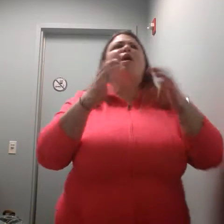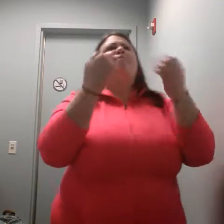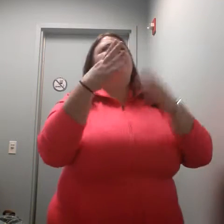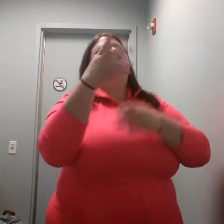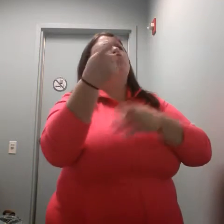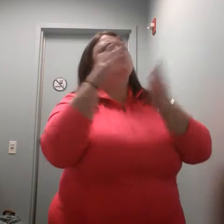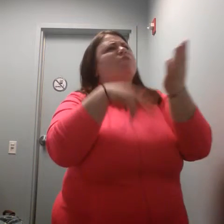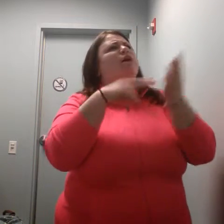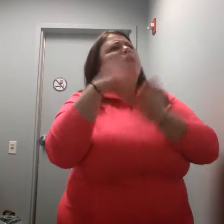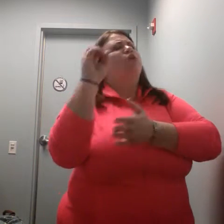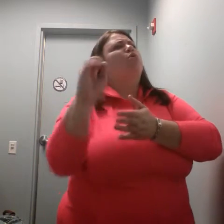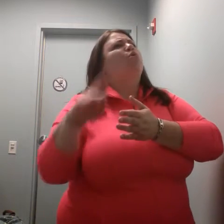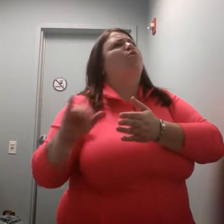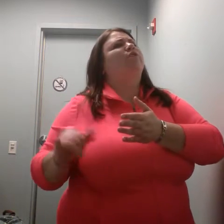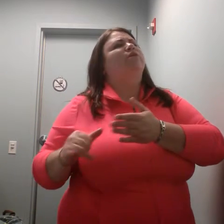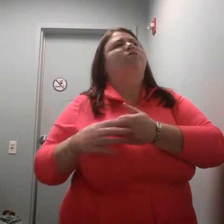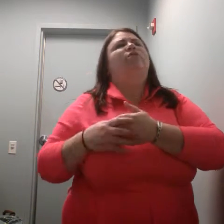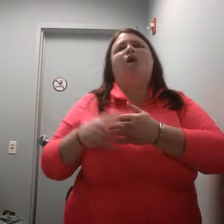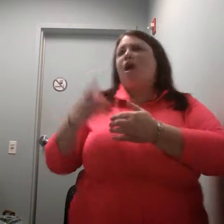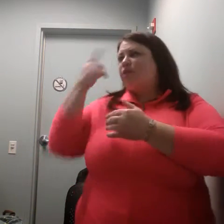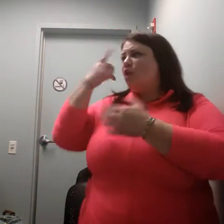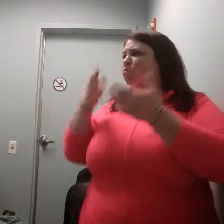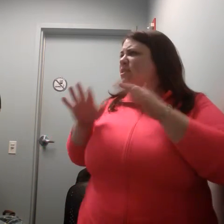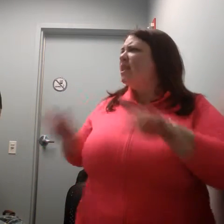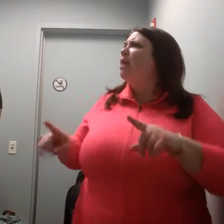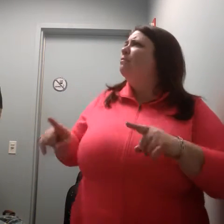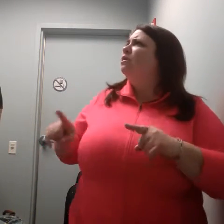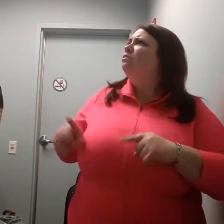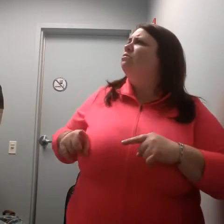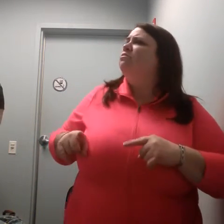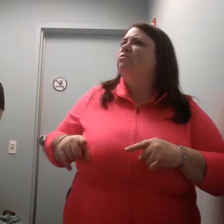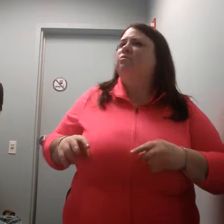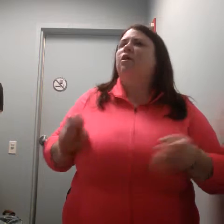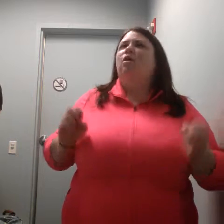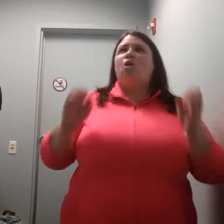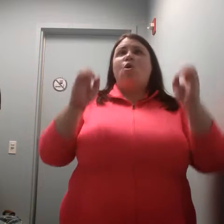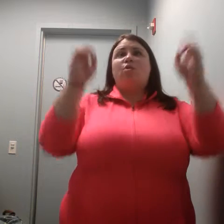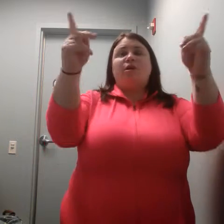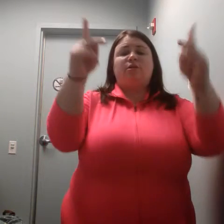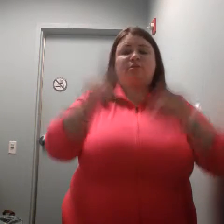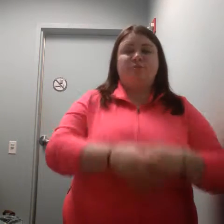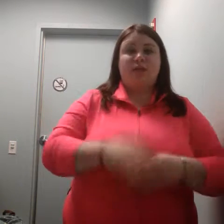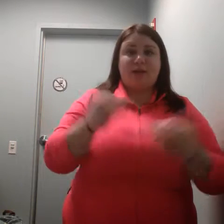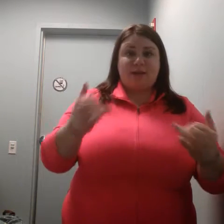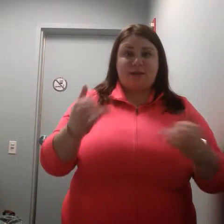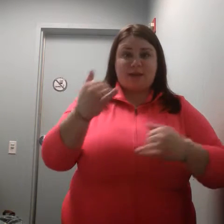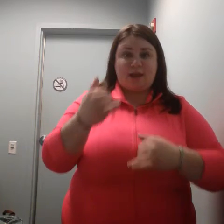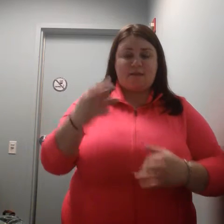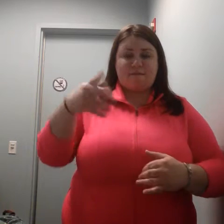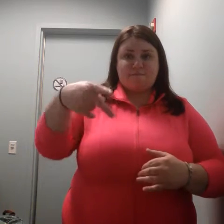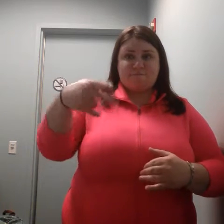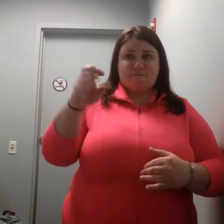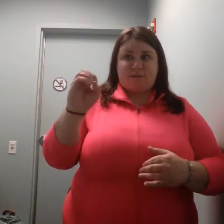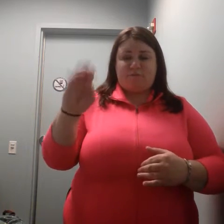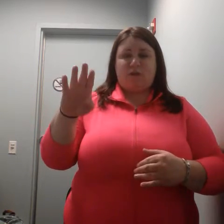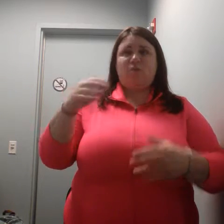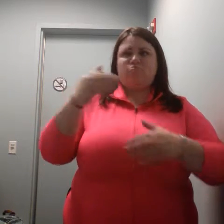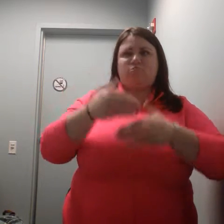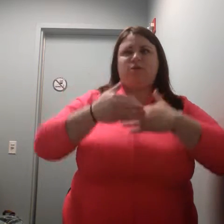I thought it was going to happen, you know. I was movie. All right. Now, Phoebe continues this streak. Now, Phoebe's books